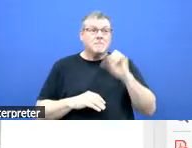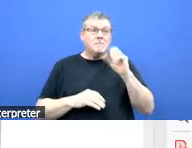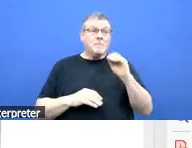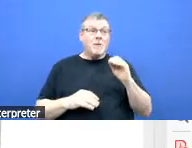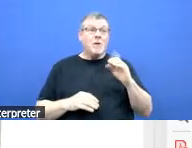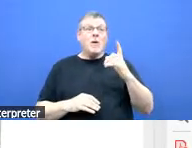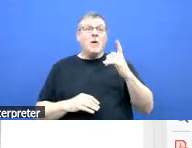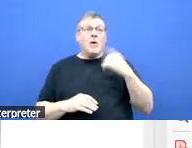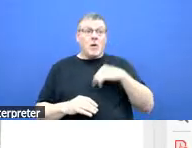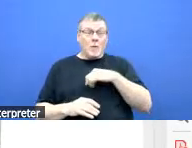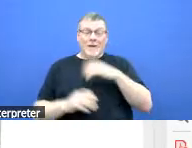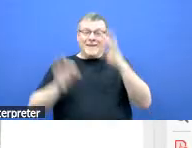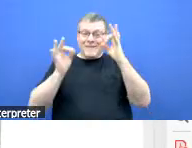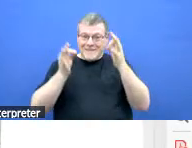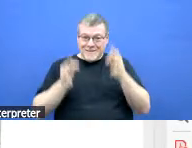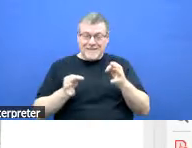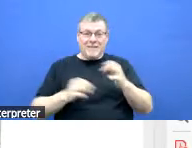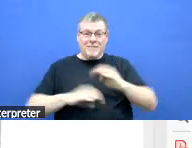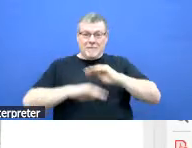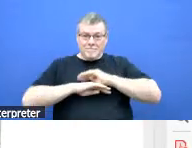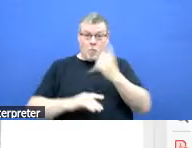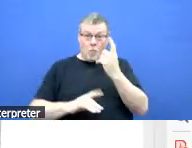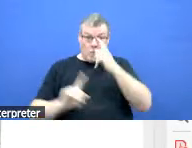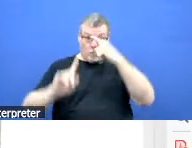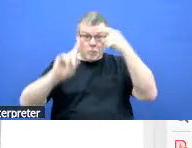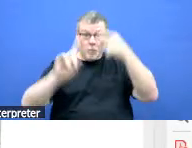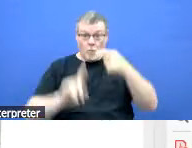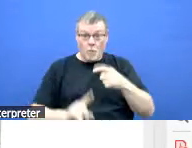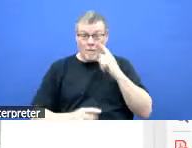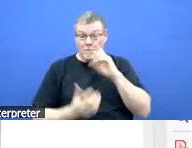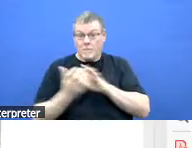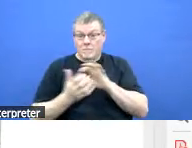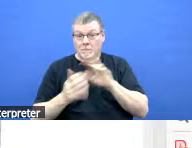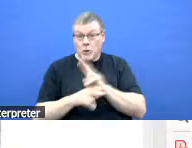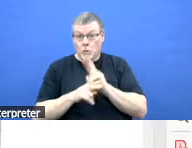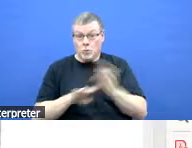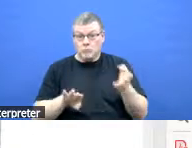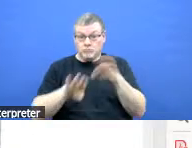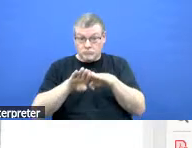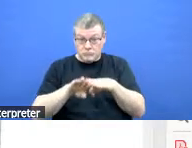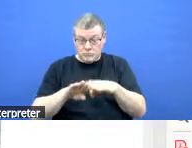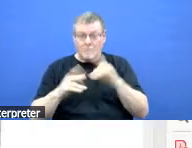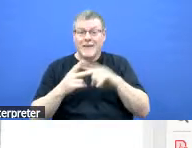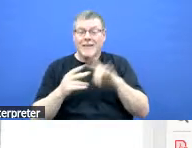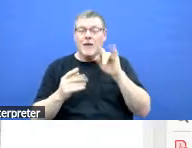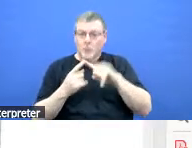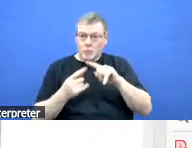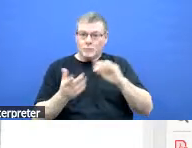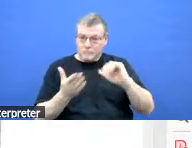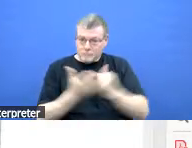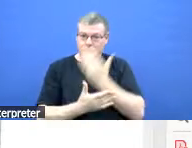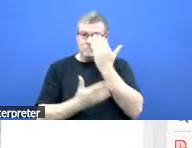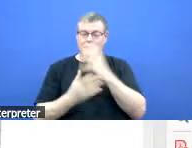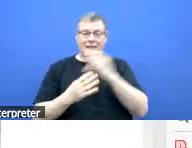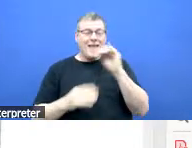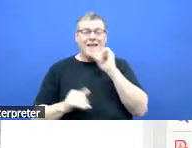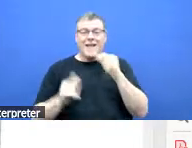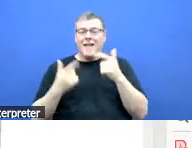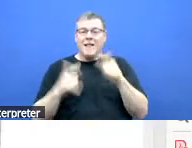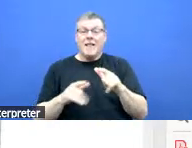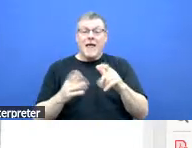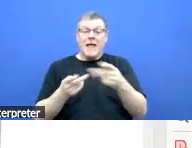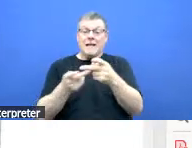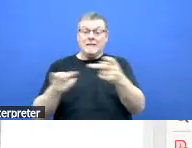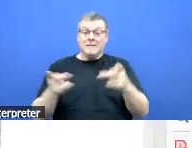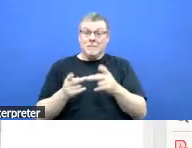are definitely meeting one of the goals of the mixed use overlay, which is to revitalize and not let